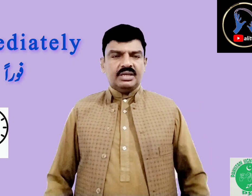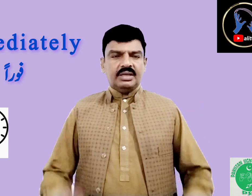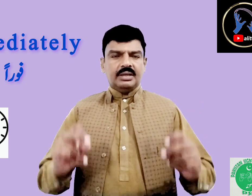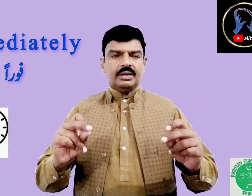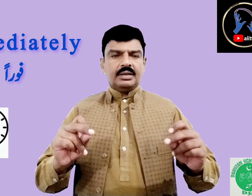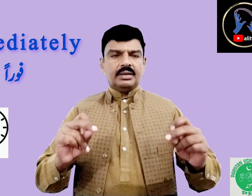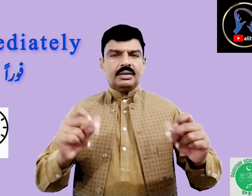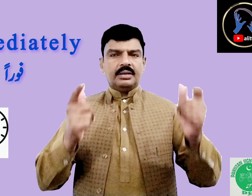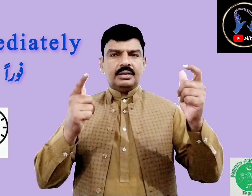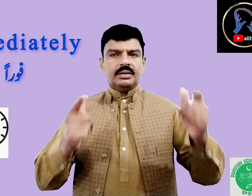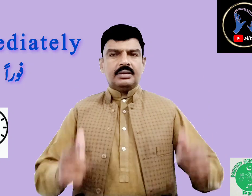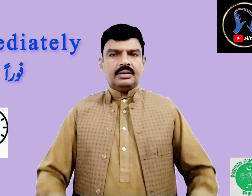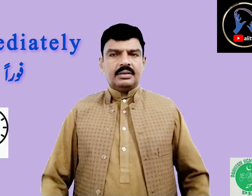immediately,